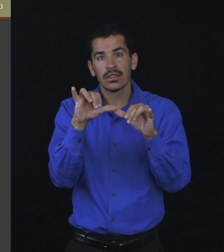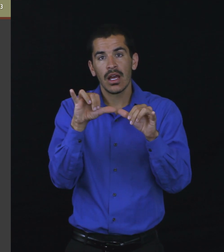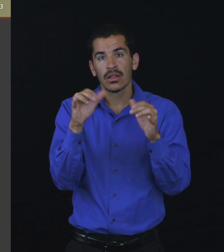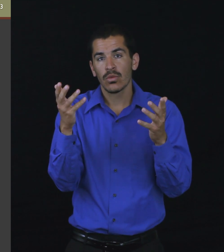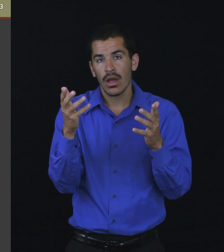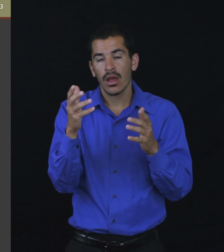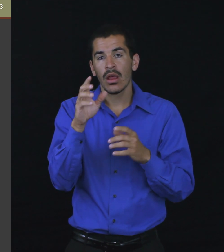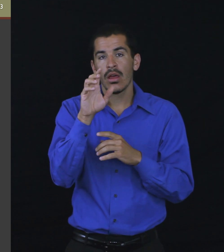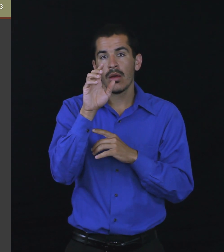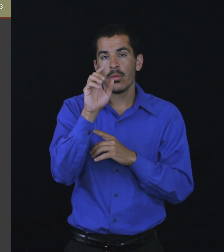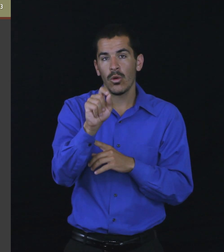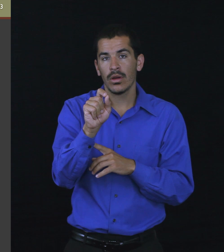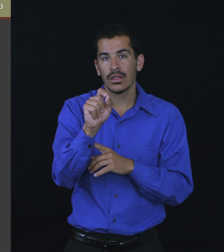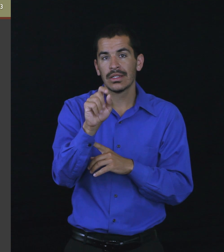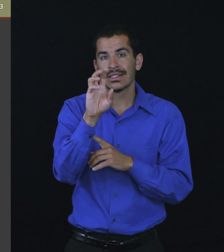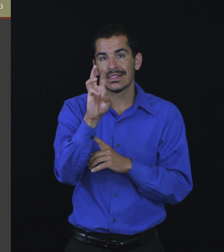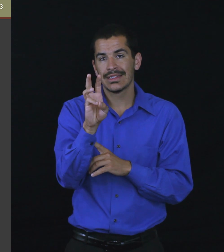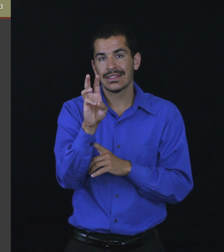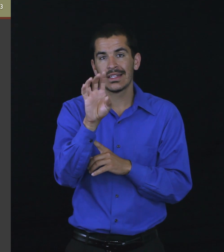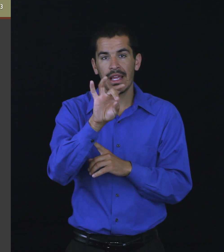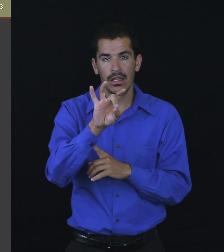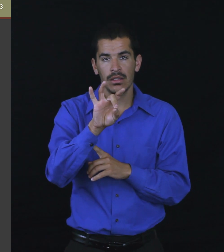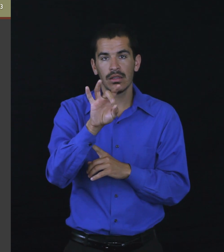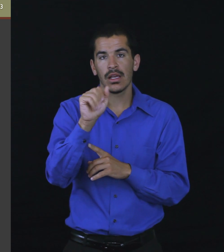0.68 acres.